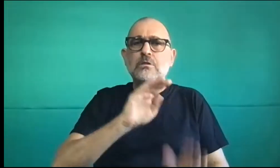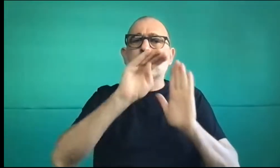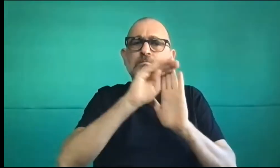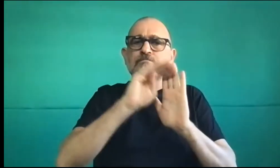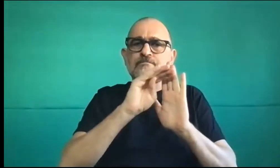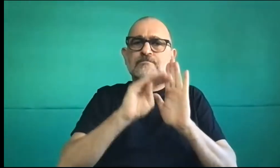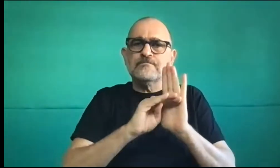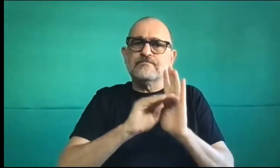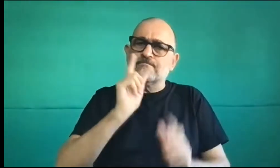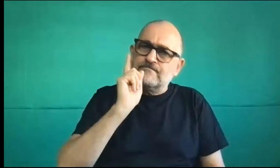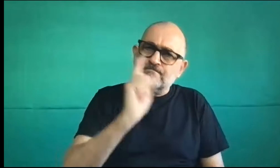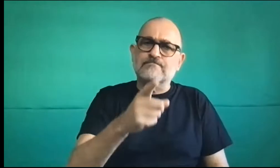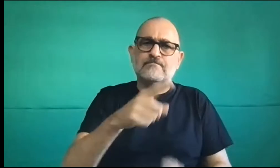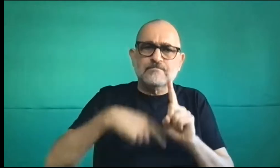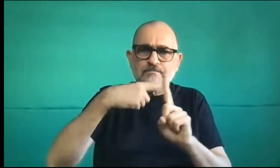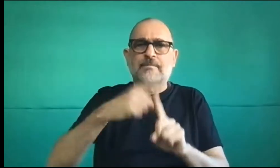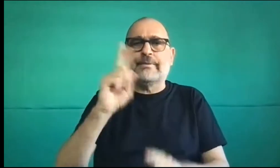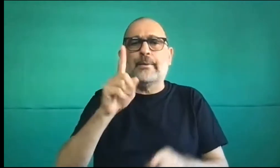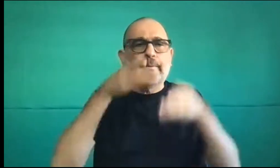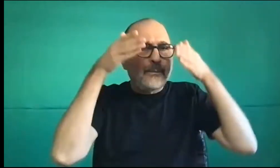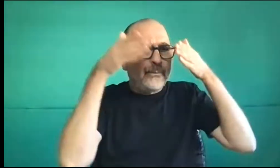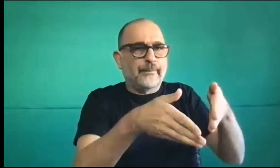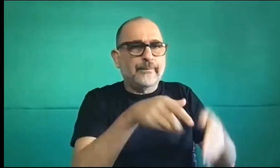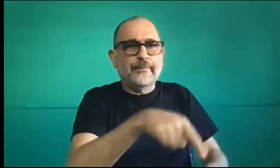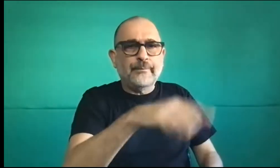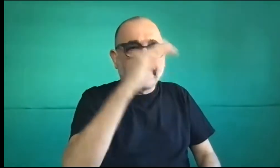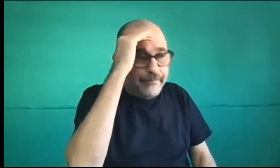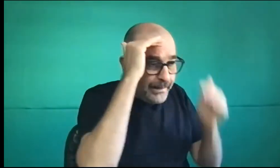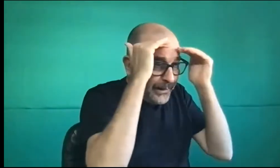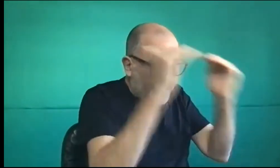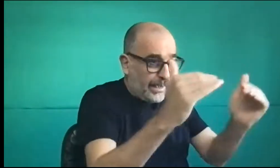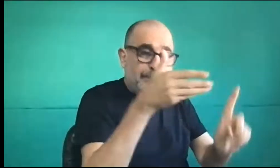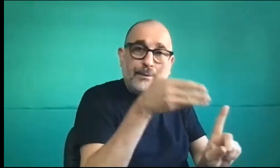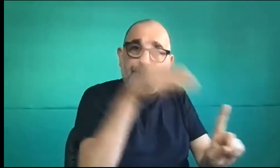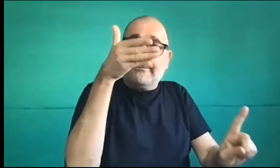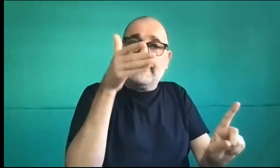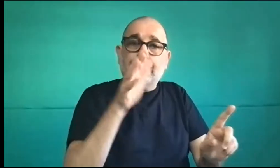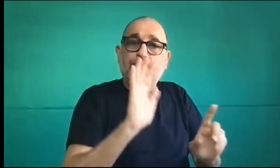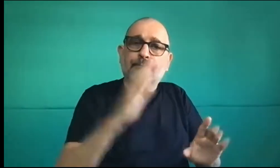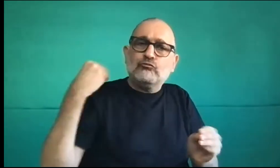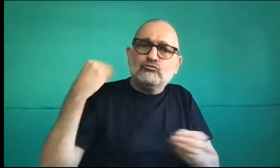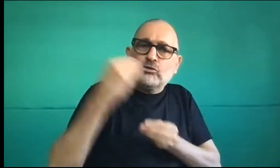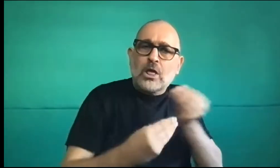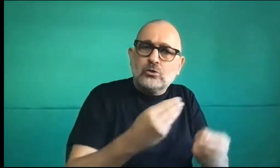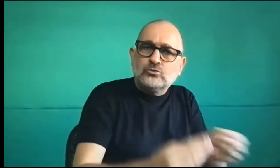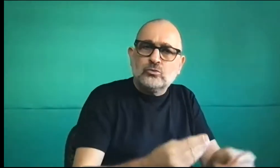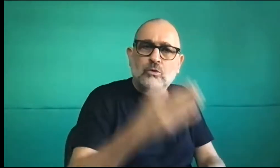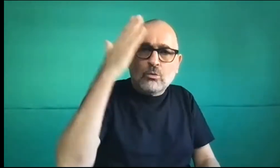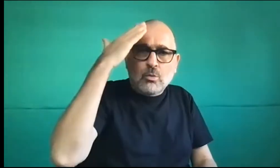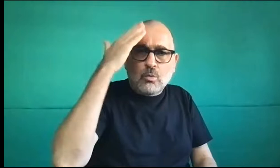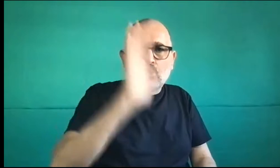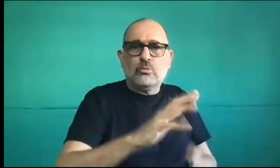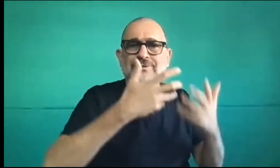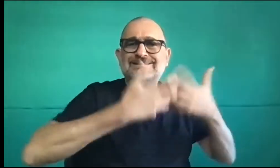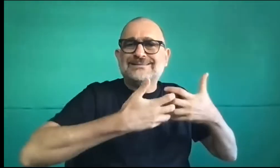also the system of traditional knowledge of the Afro peoples that live with us in the communities. But not only that, but also